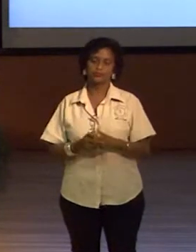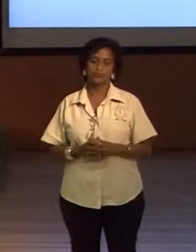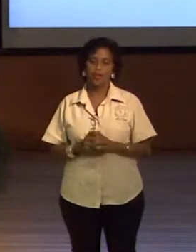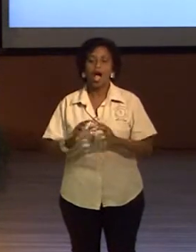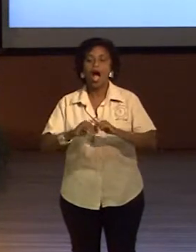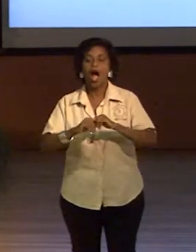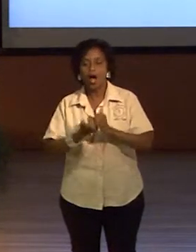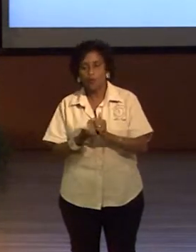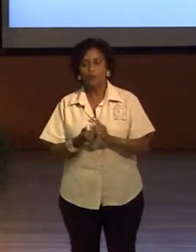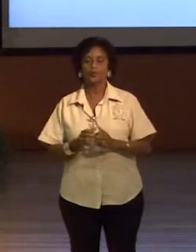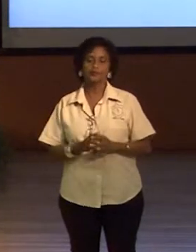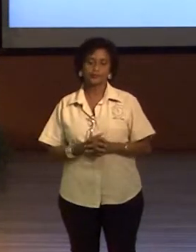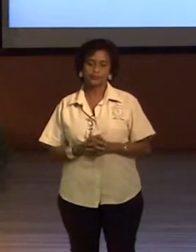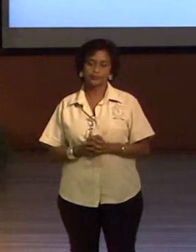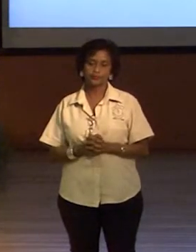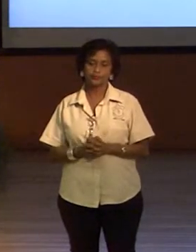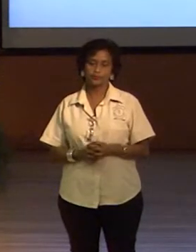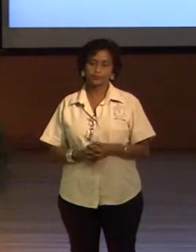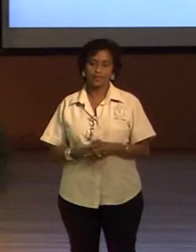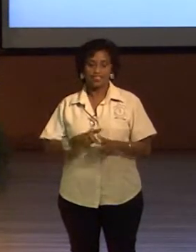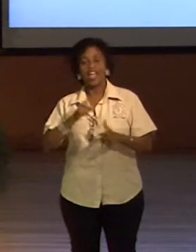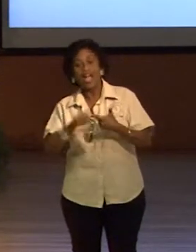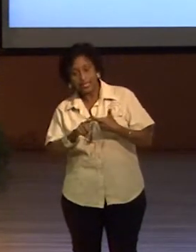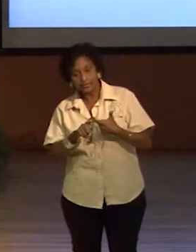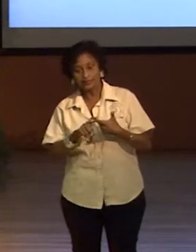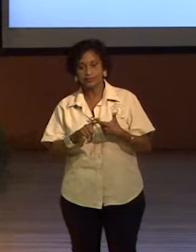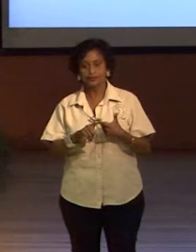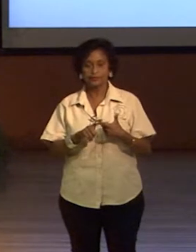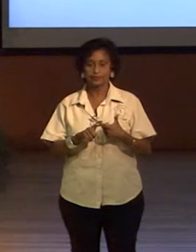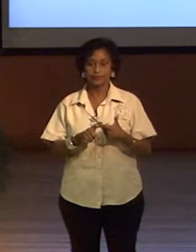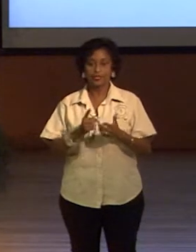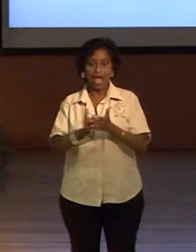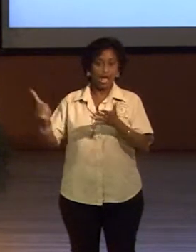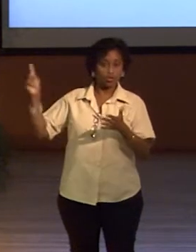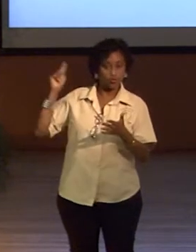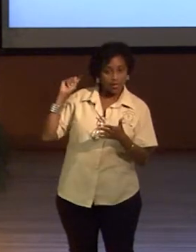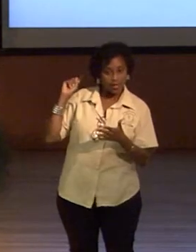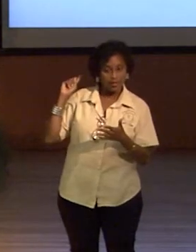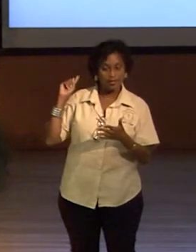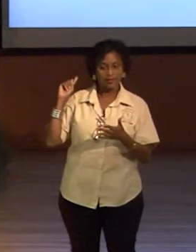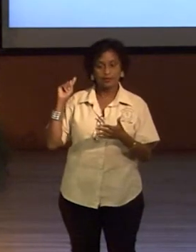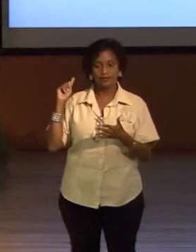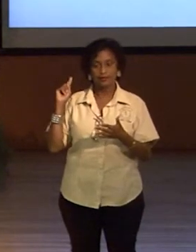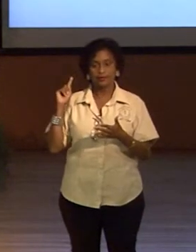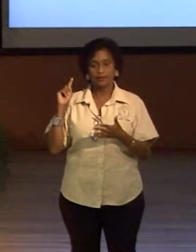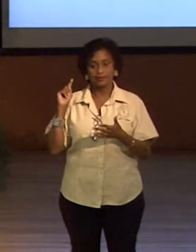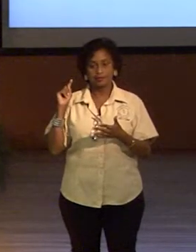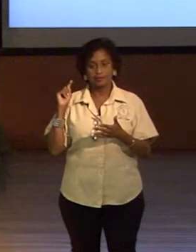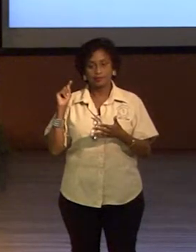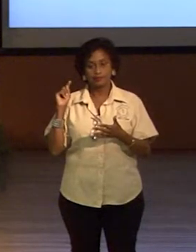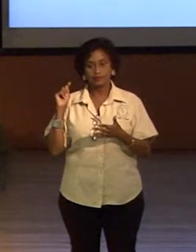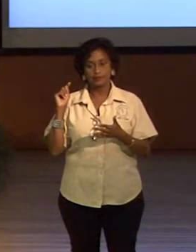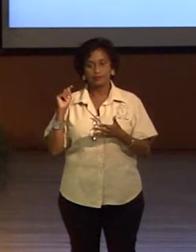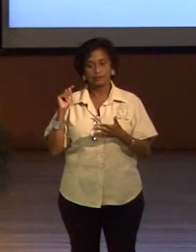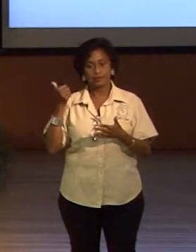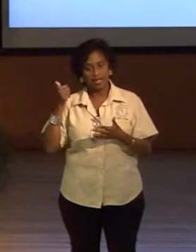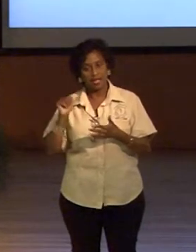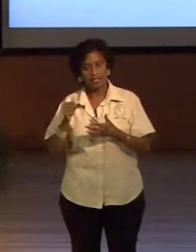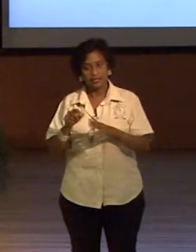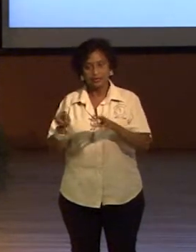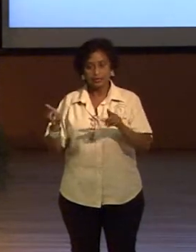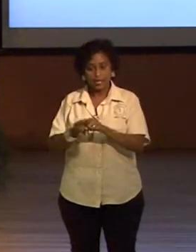society. And as recently as 1 week ago, the story continued. The